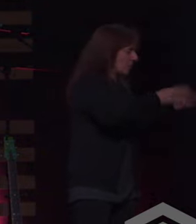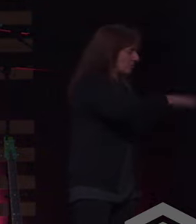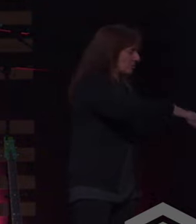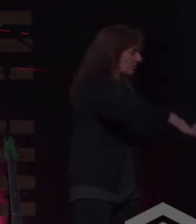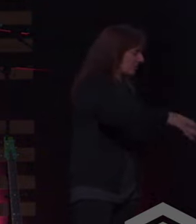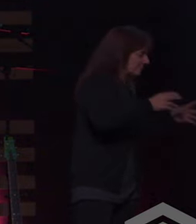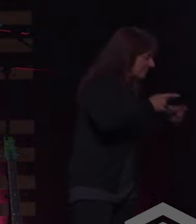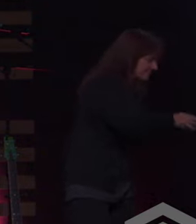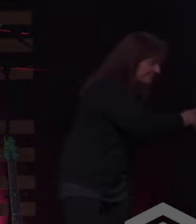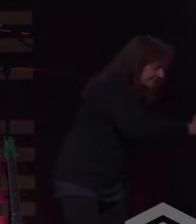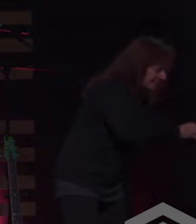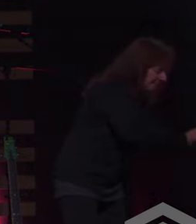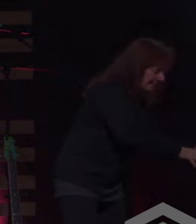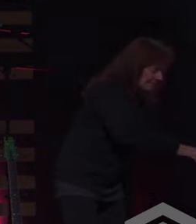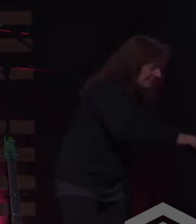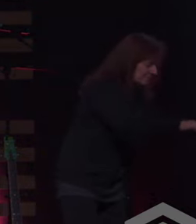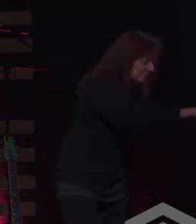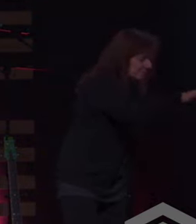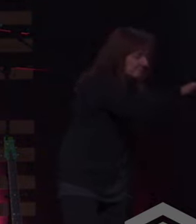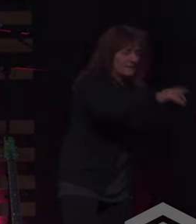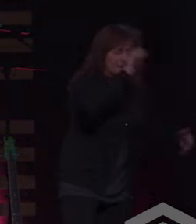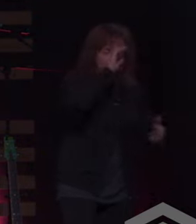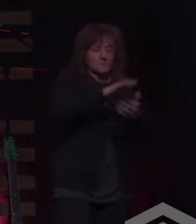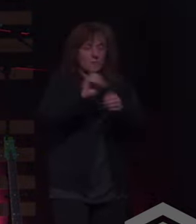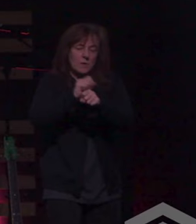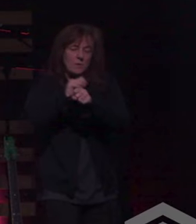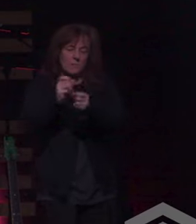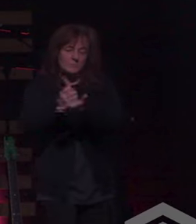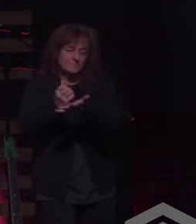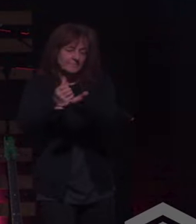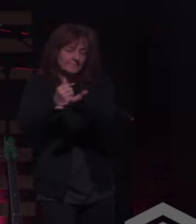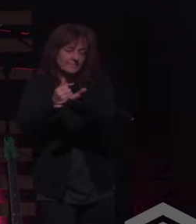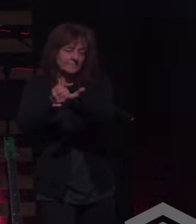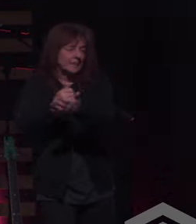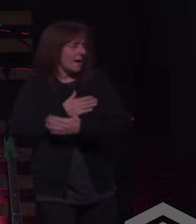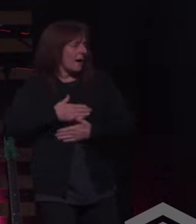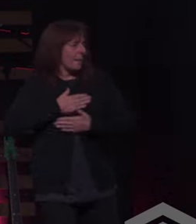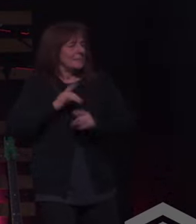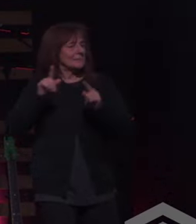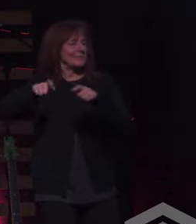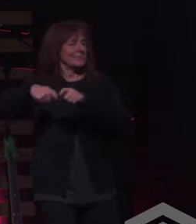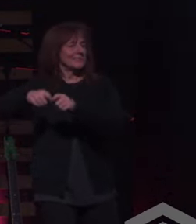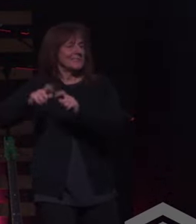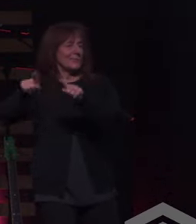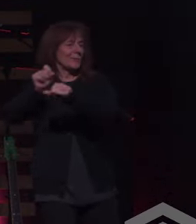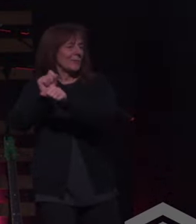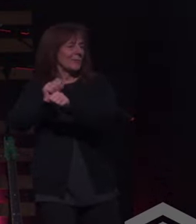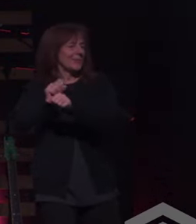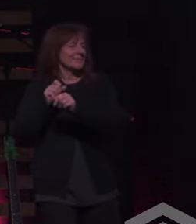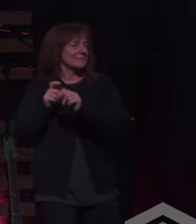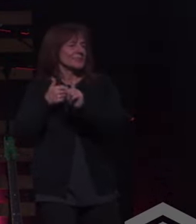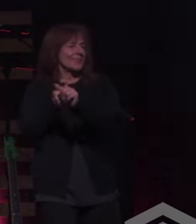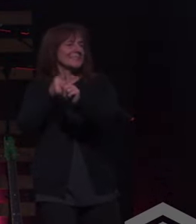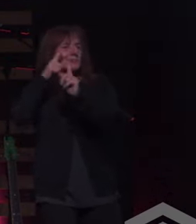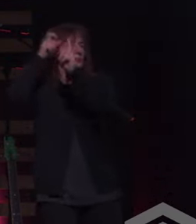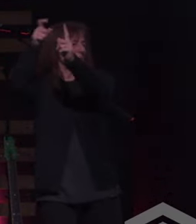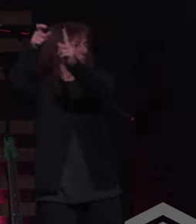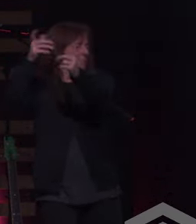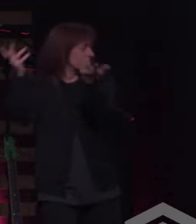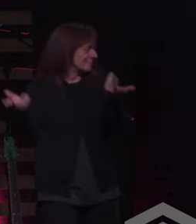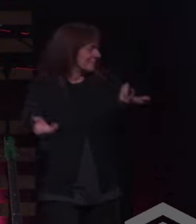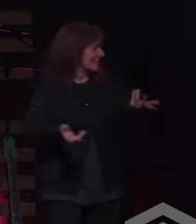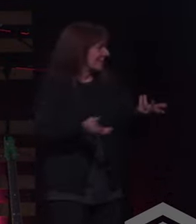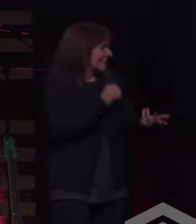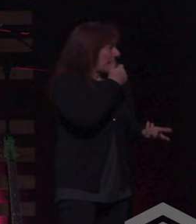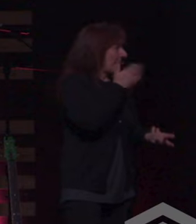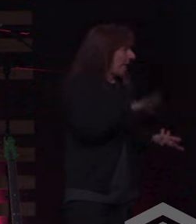the kids, while the husband focuses a lot of time on hobbies or work, chasing the dream, all of those things. Again, these things